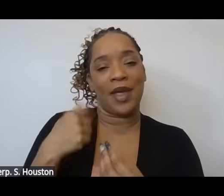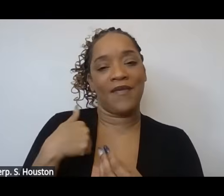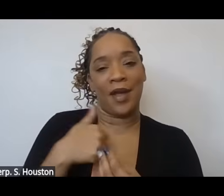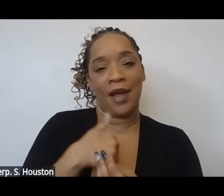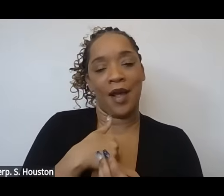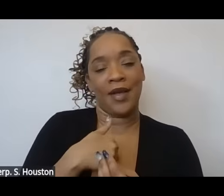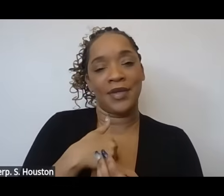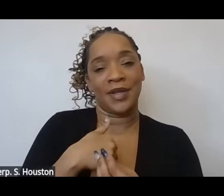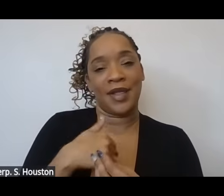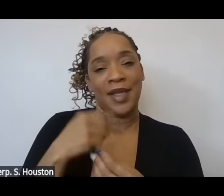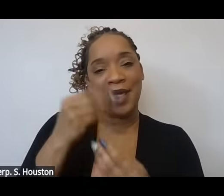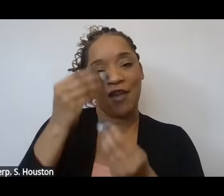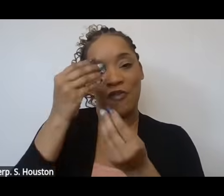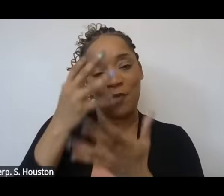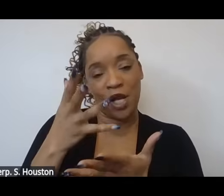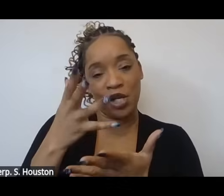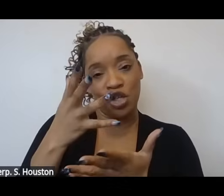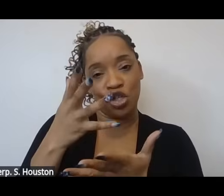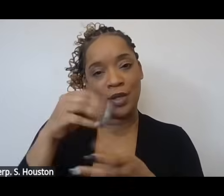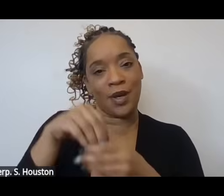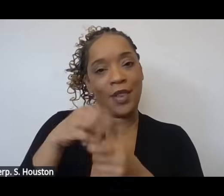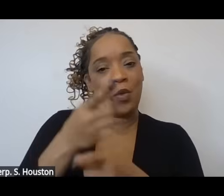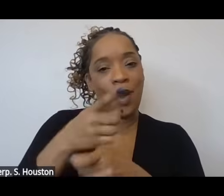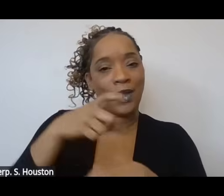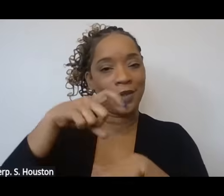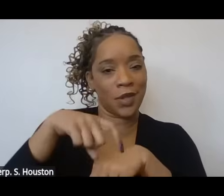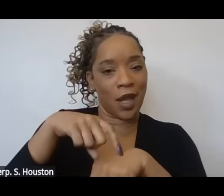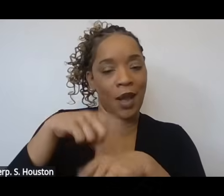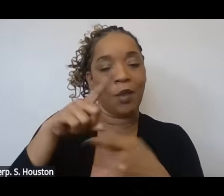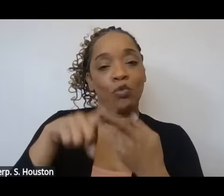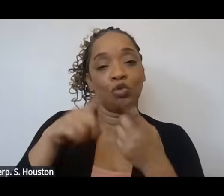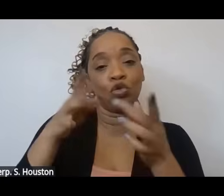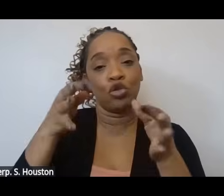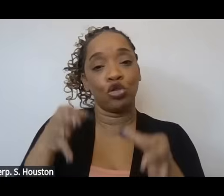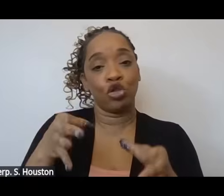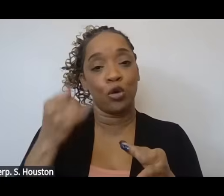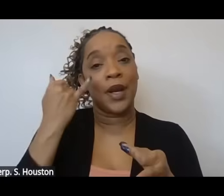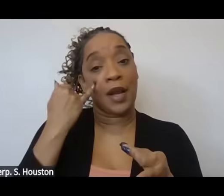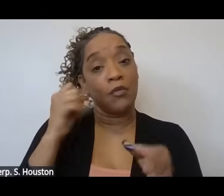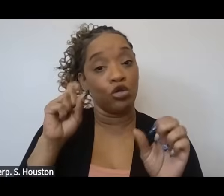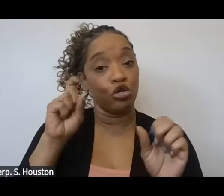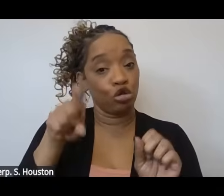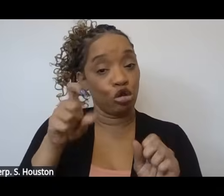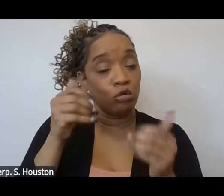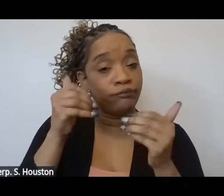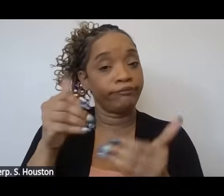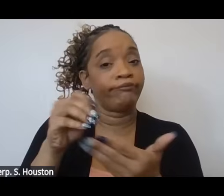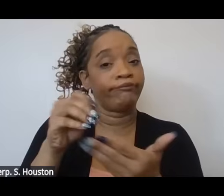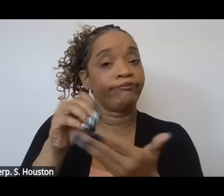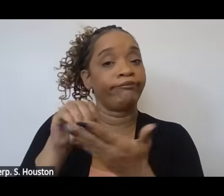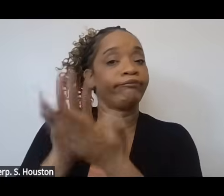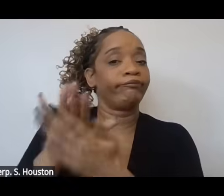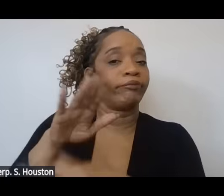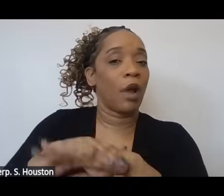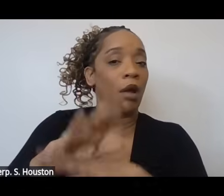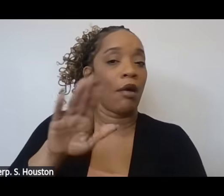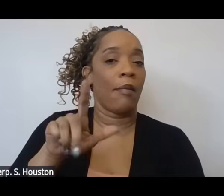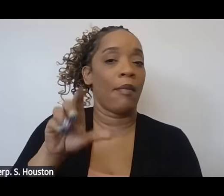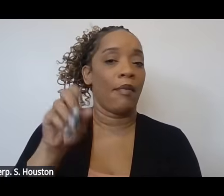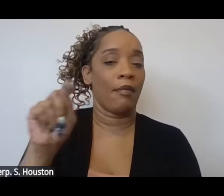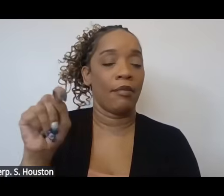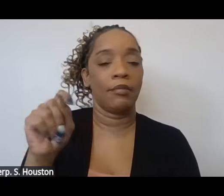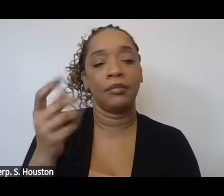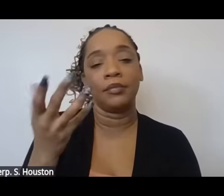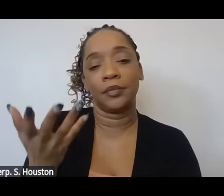information that we need to determine whether they should be on the ballot. Right? I mean, it's just telling